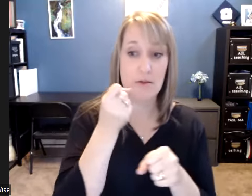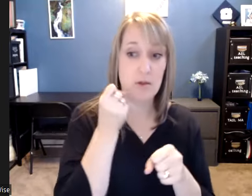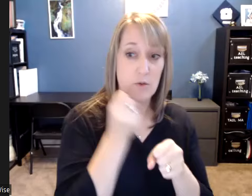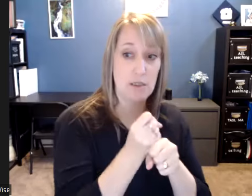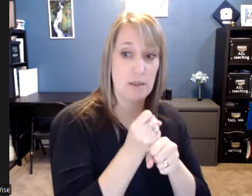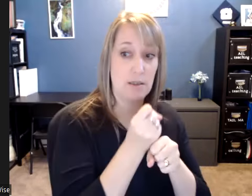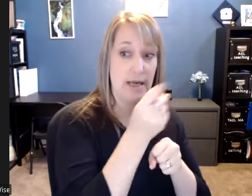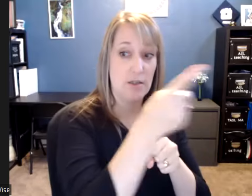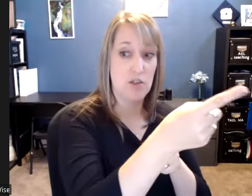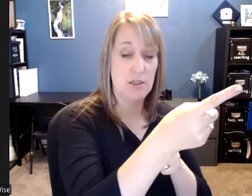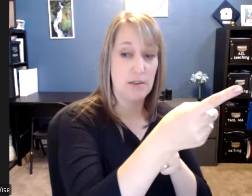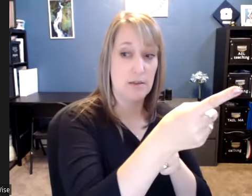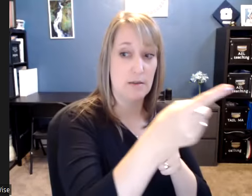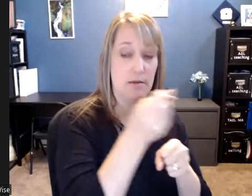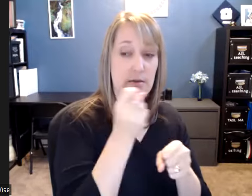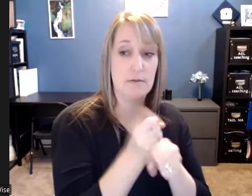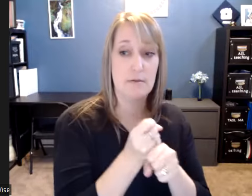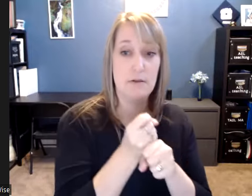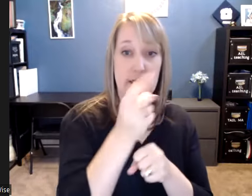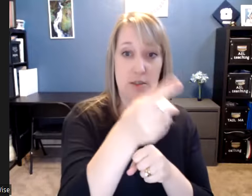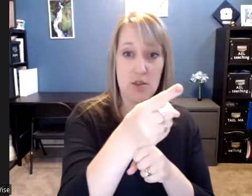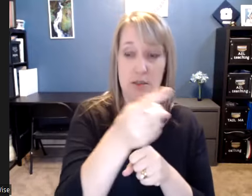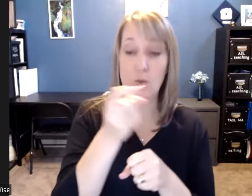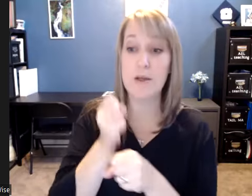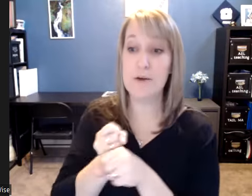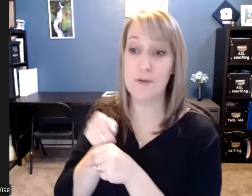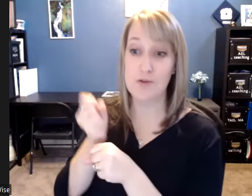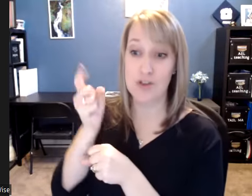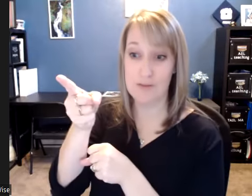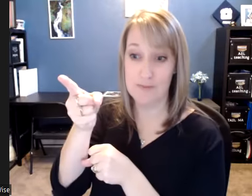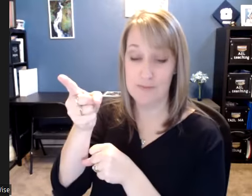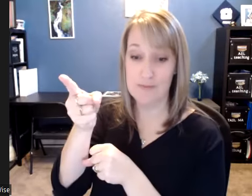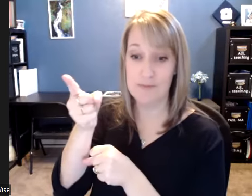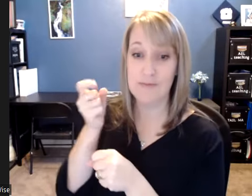So next year, 1 year future.